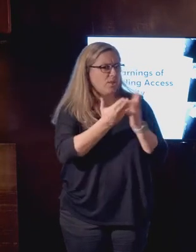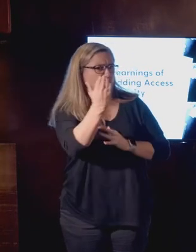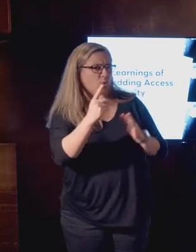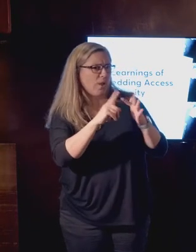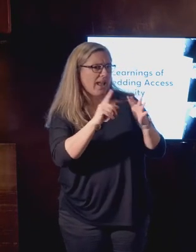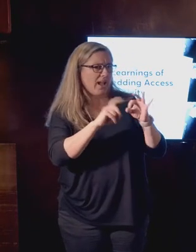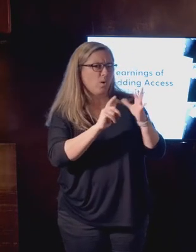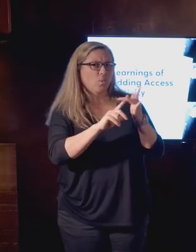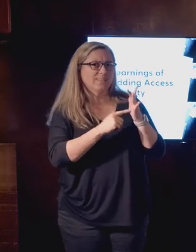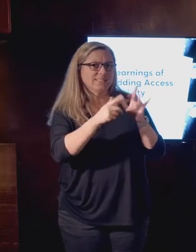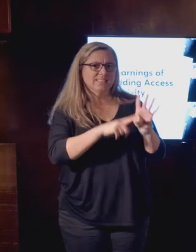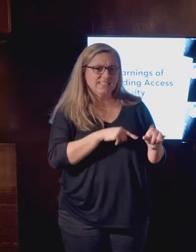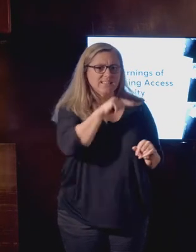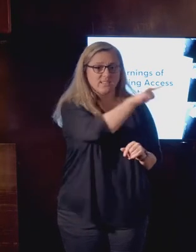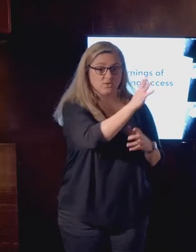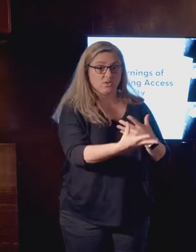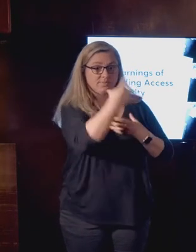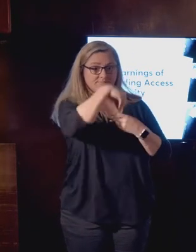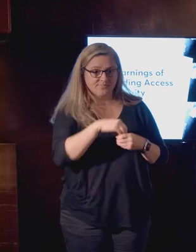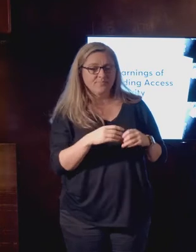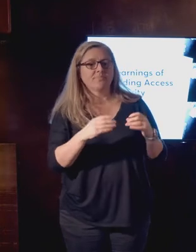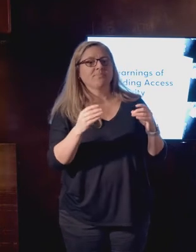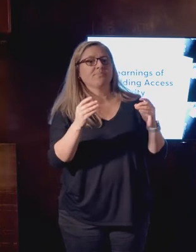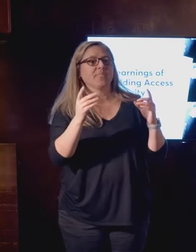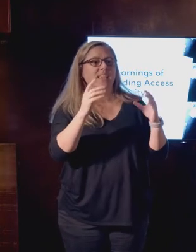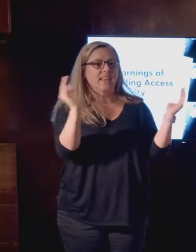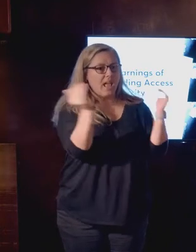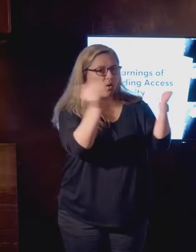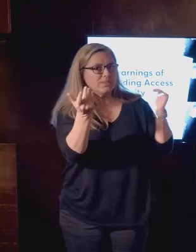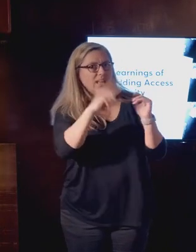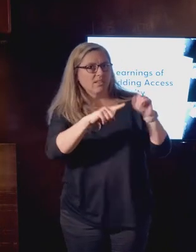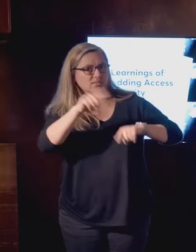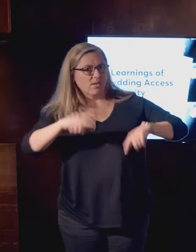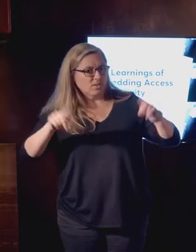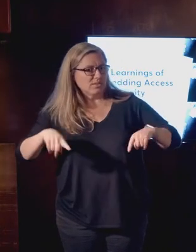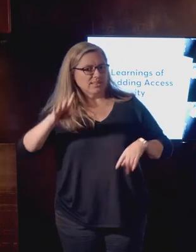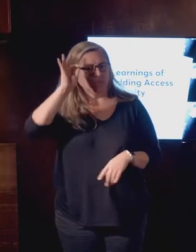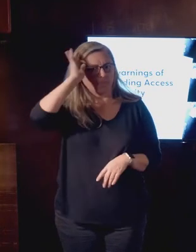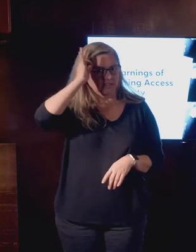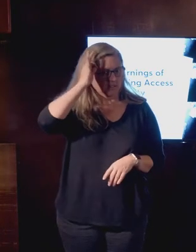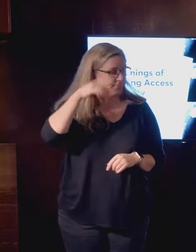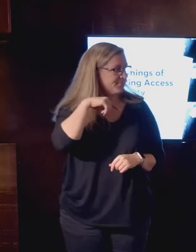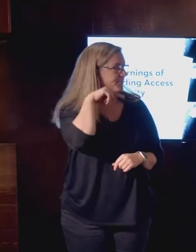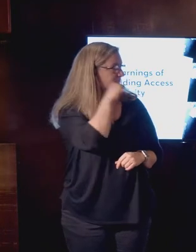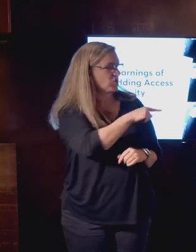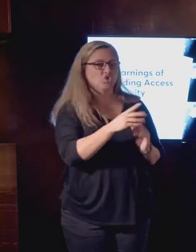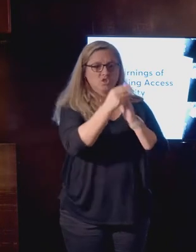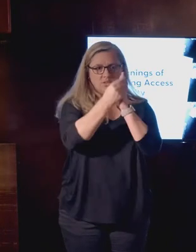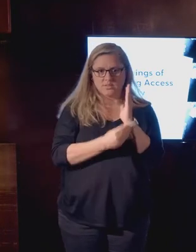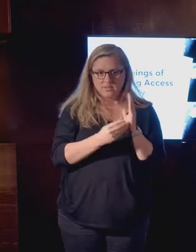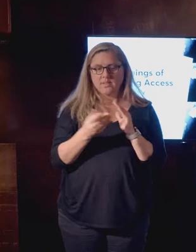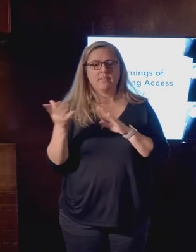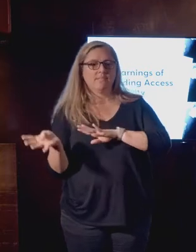and she's a proud member of the Equity Diversity Committee. She's also the ongoing bookkeeper for the